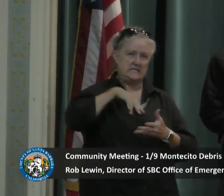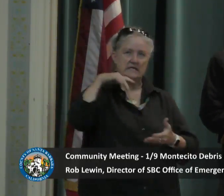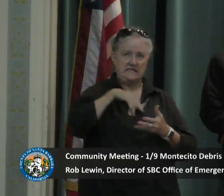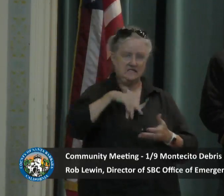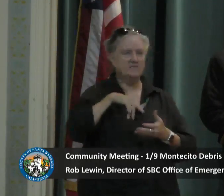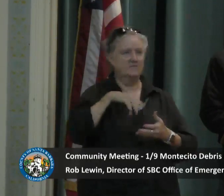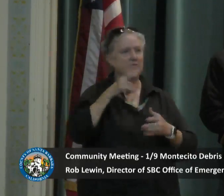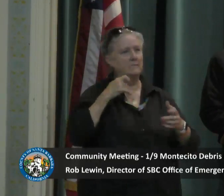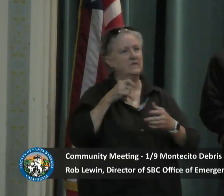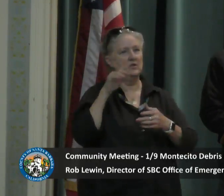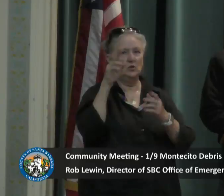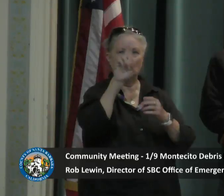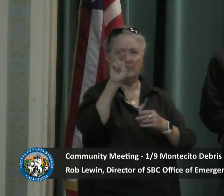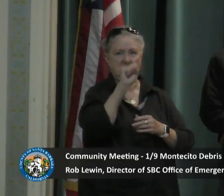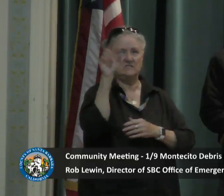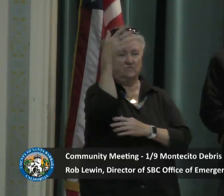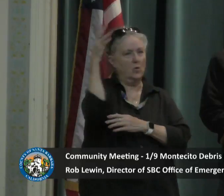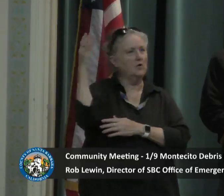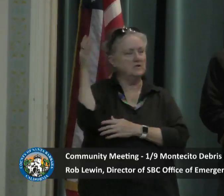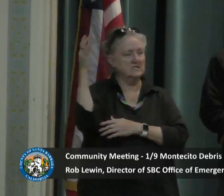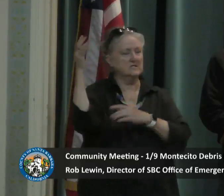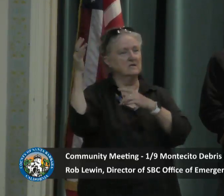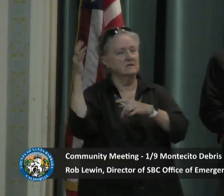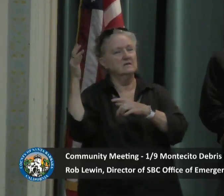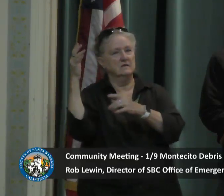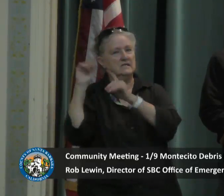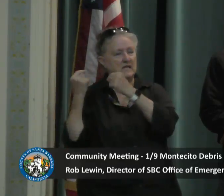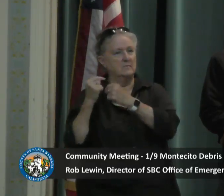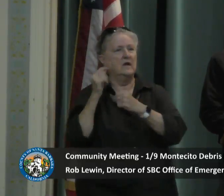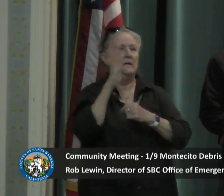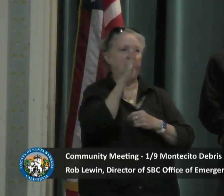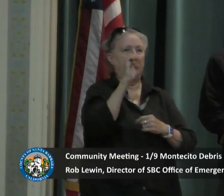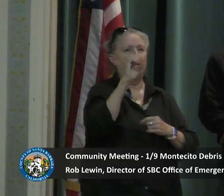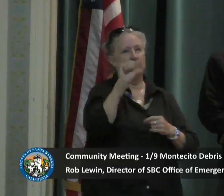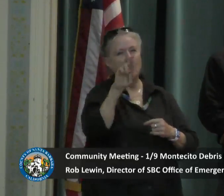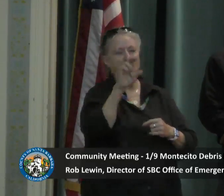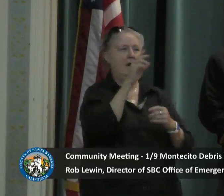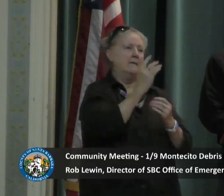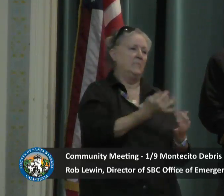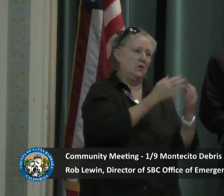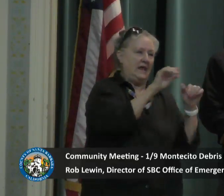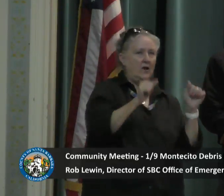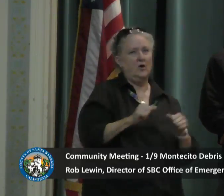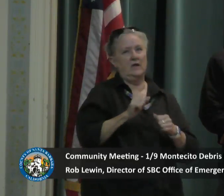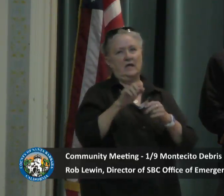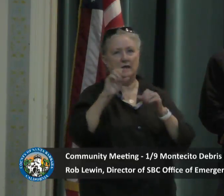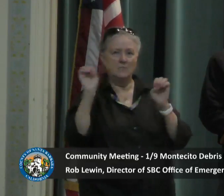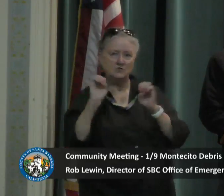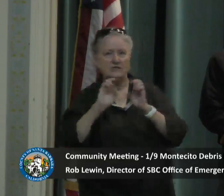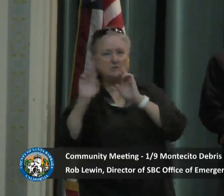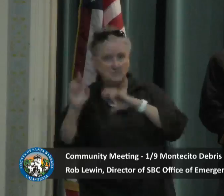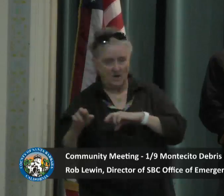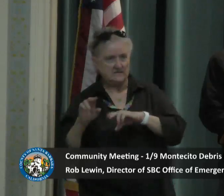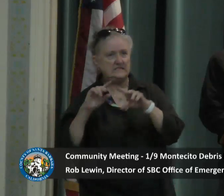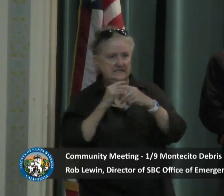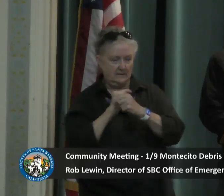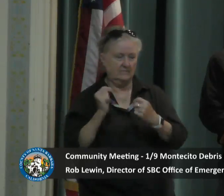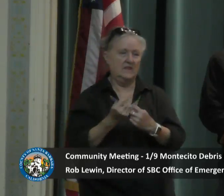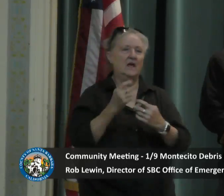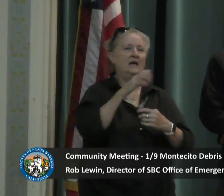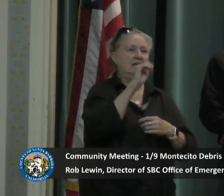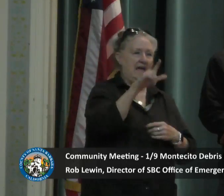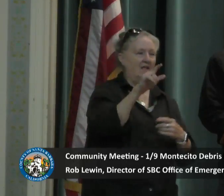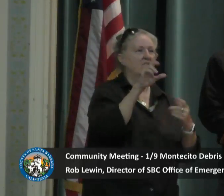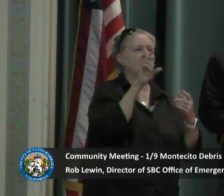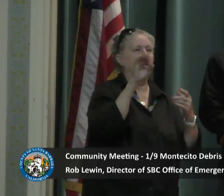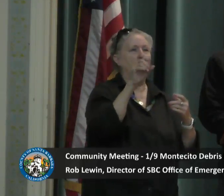United States Forest Service BEAR team, Burn Area Emergency Response Team, the CAL FIRE Watershed Emergency Response Team, or known as